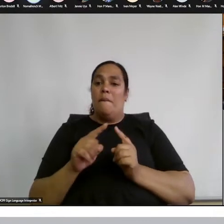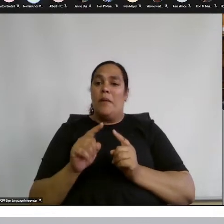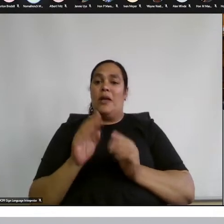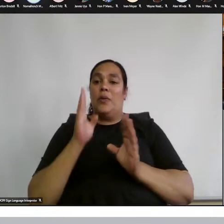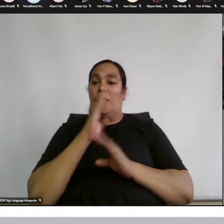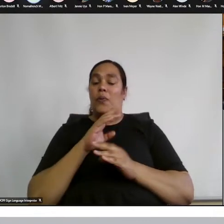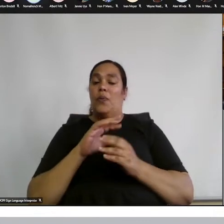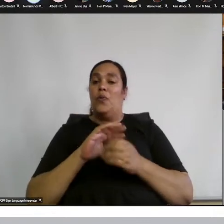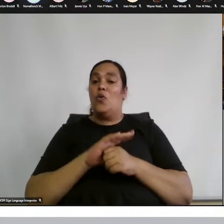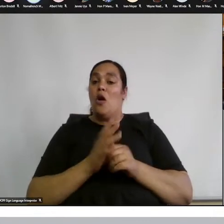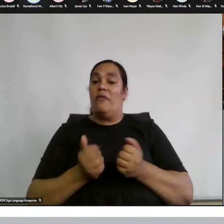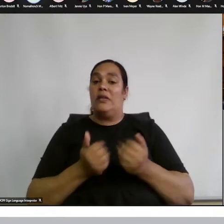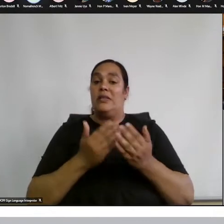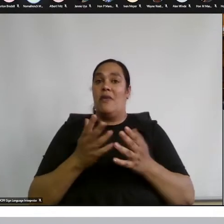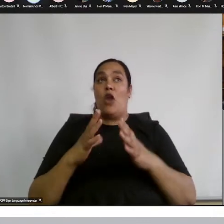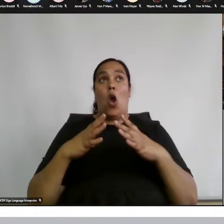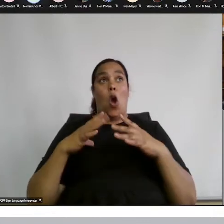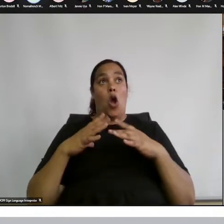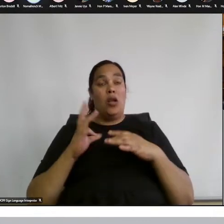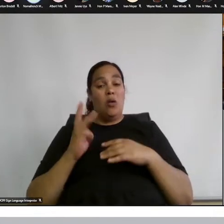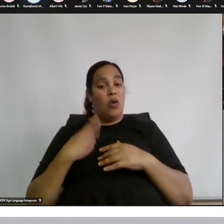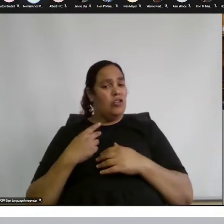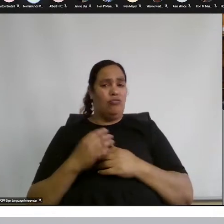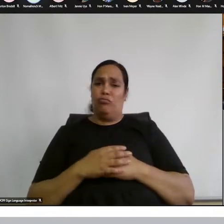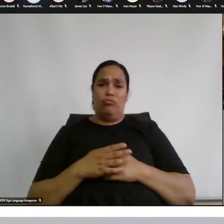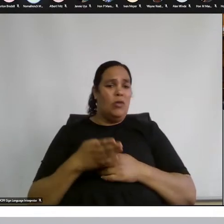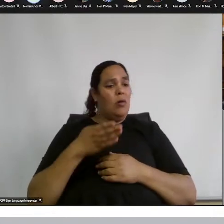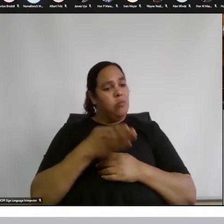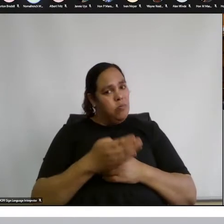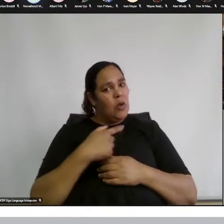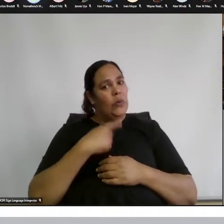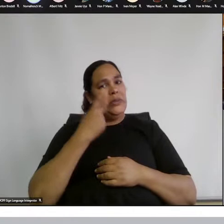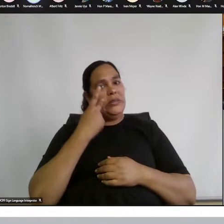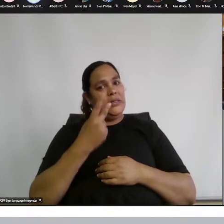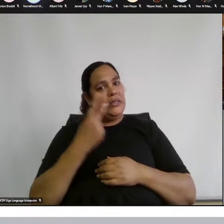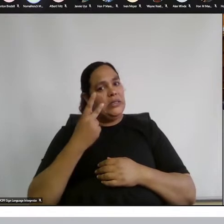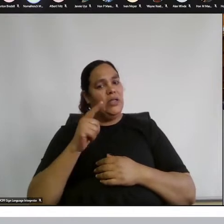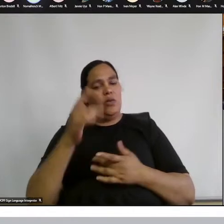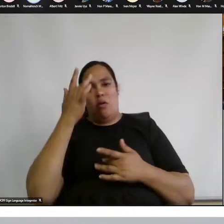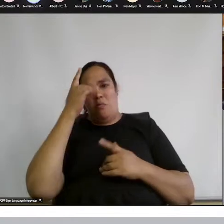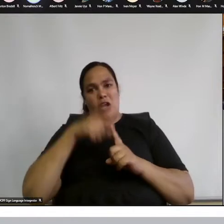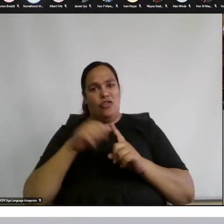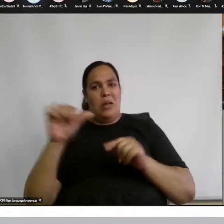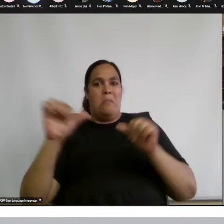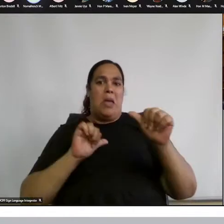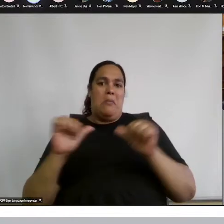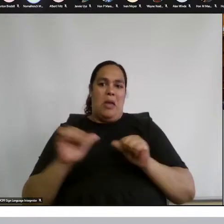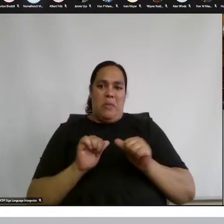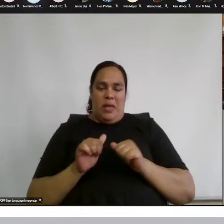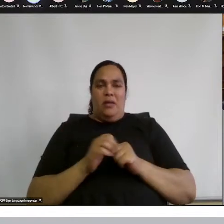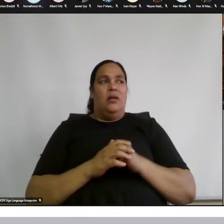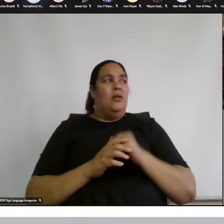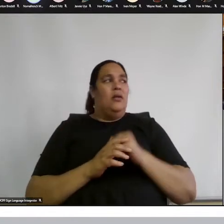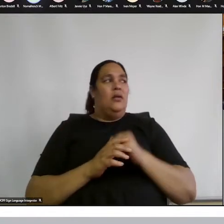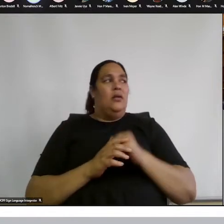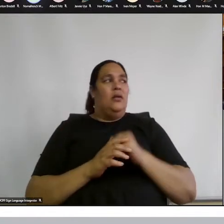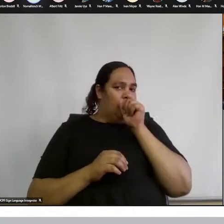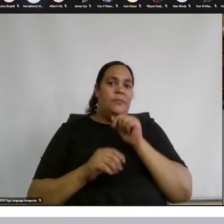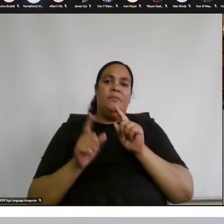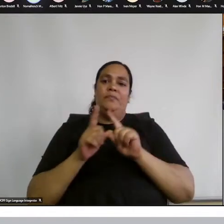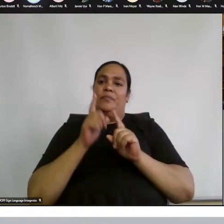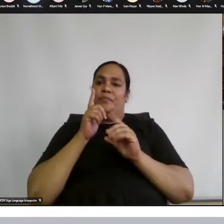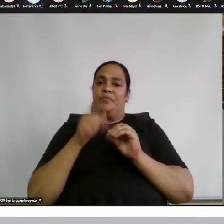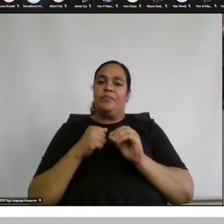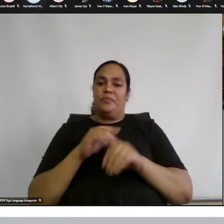non-COVID services have never been on holiday. They're always there, and we see now those patients coming back. We're talking about the mental